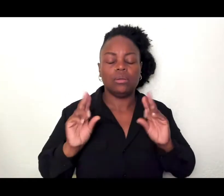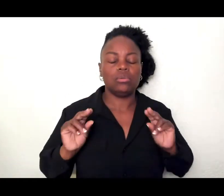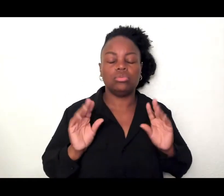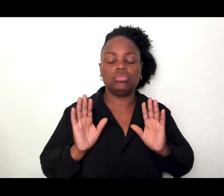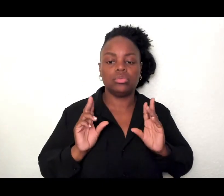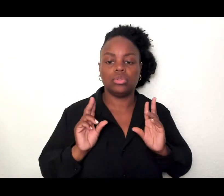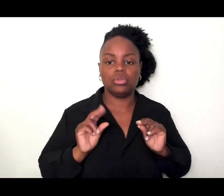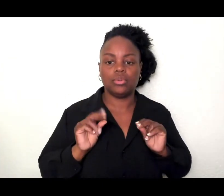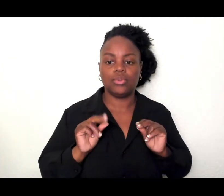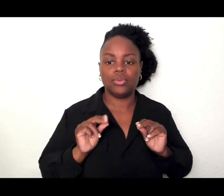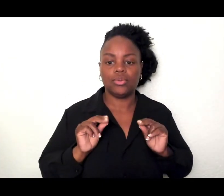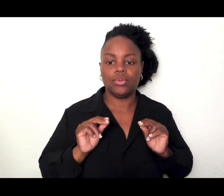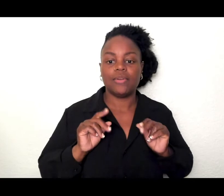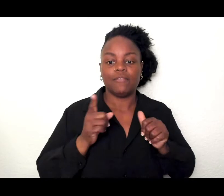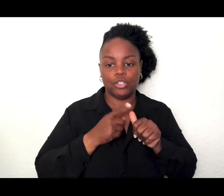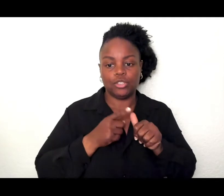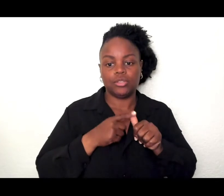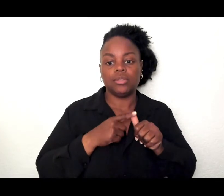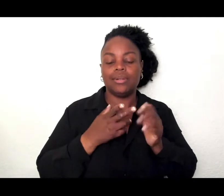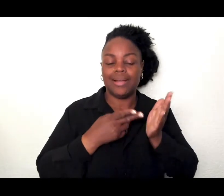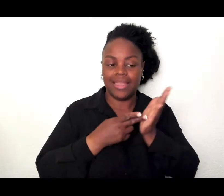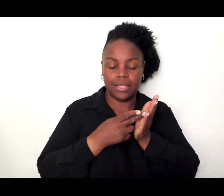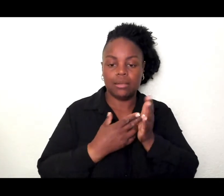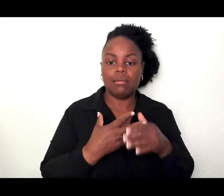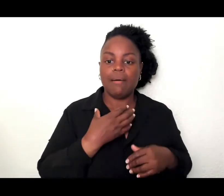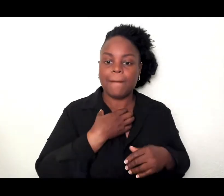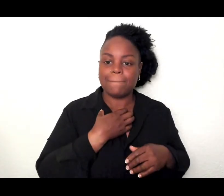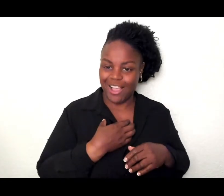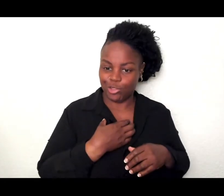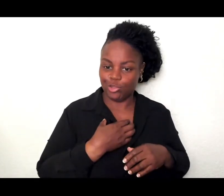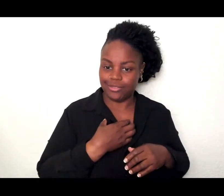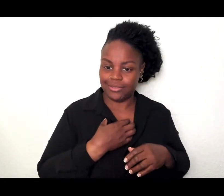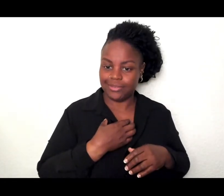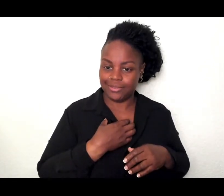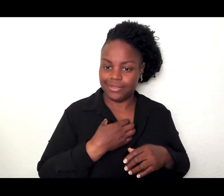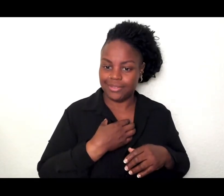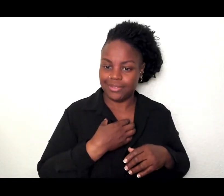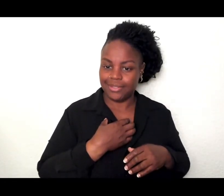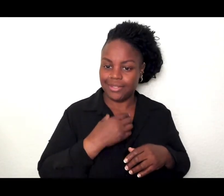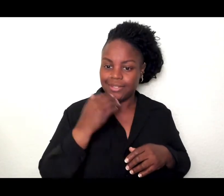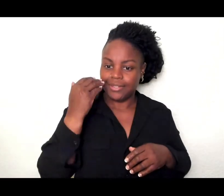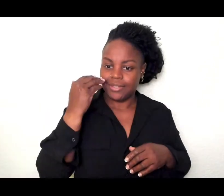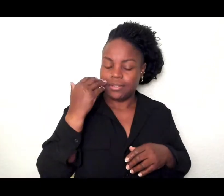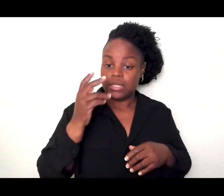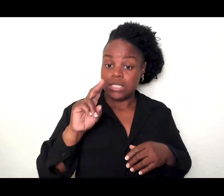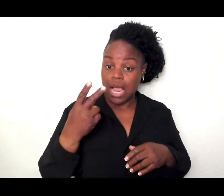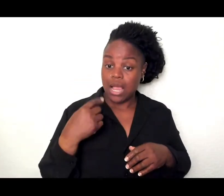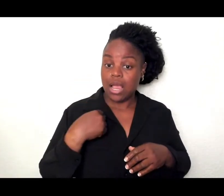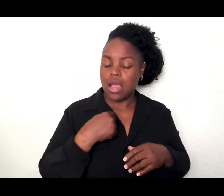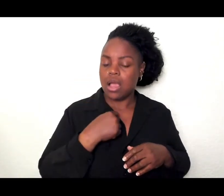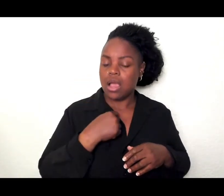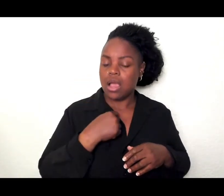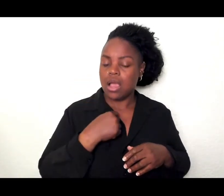being time efficient, about executing things perfectly. And if you don't, then, you know, that's just